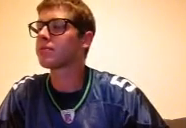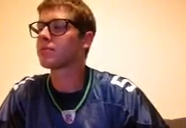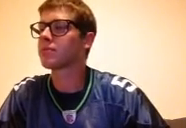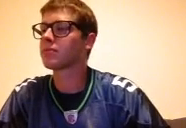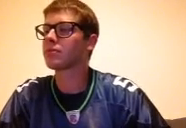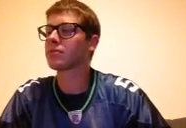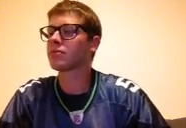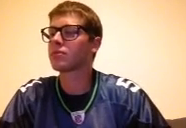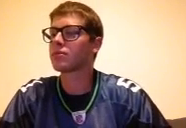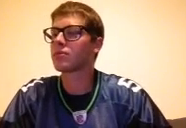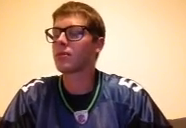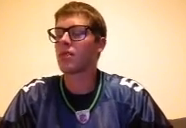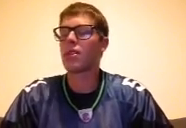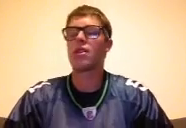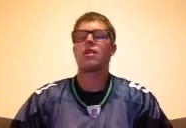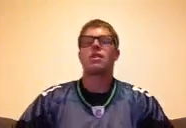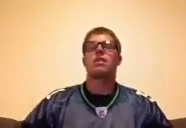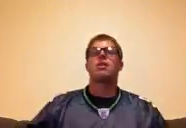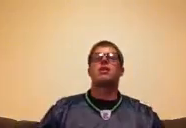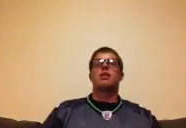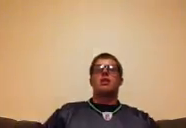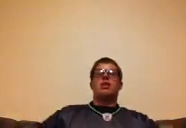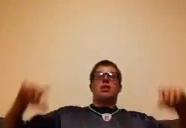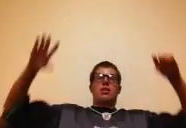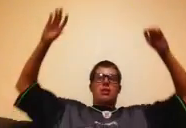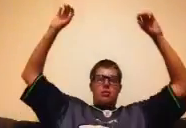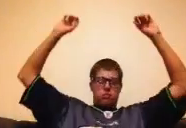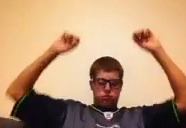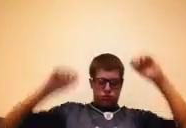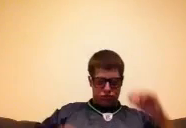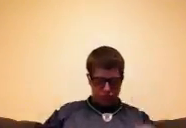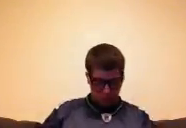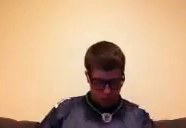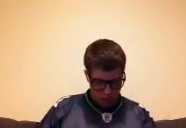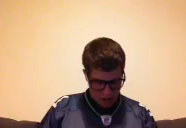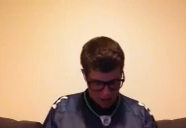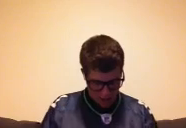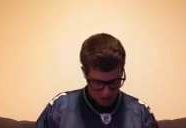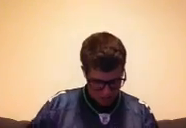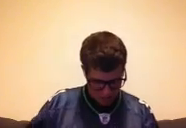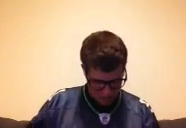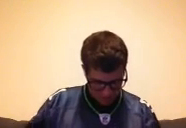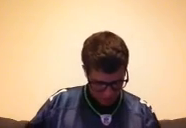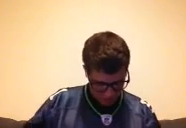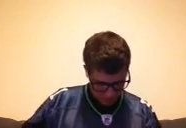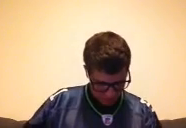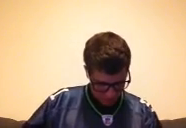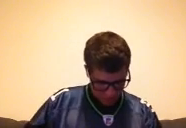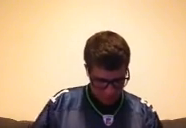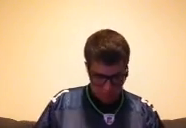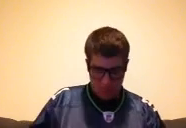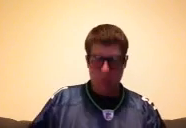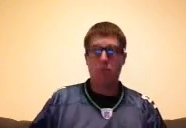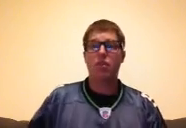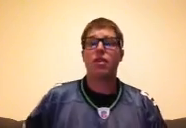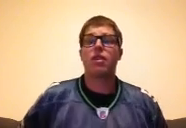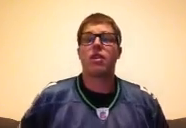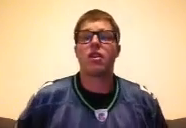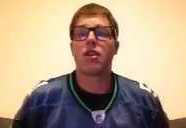point, the referee in the back, I saw him wave his arms over his head, which means he was calling a touchback. No idea